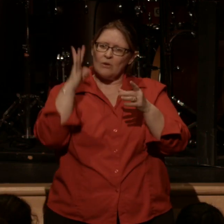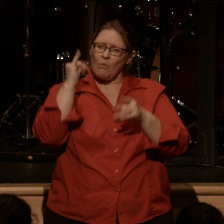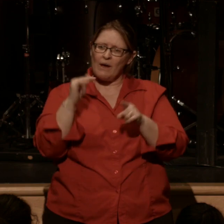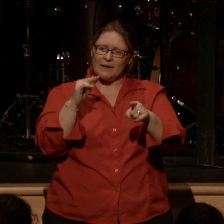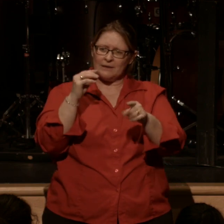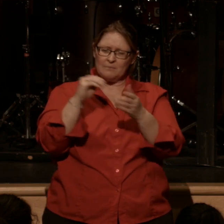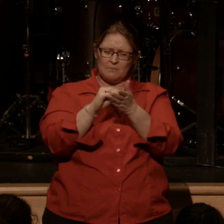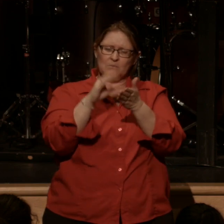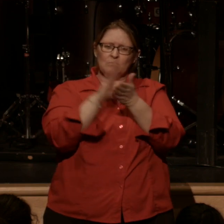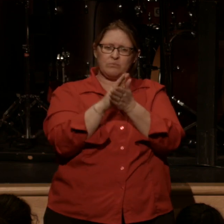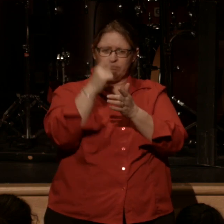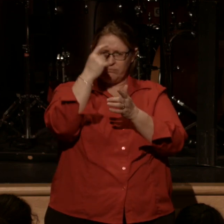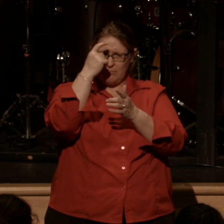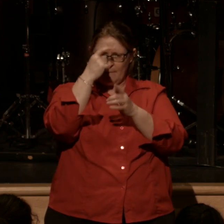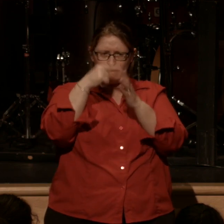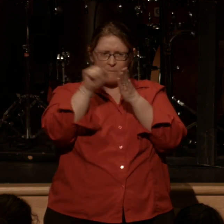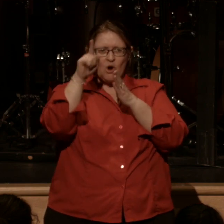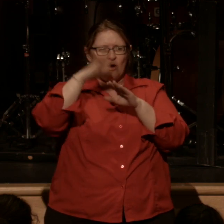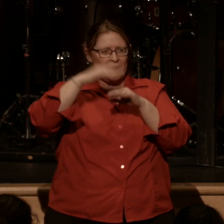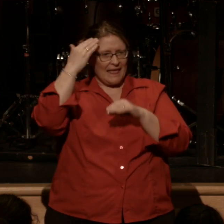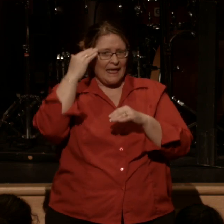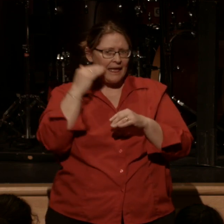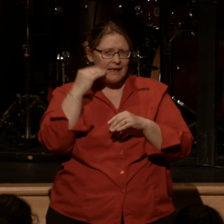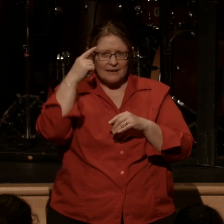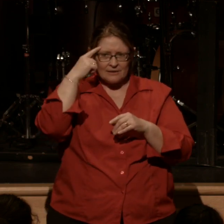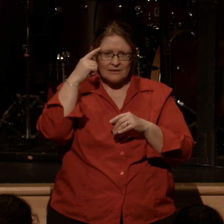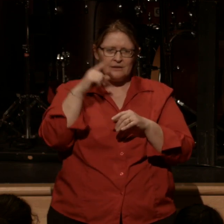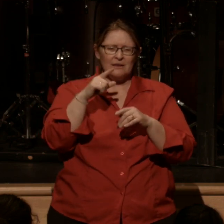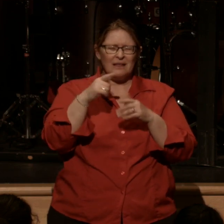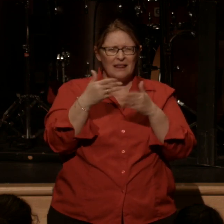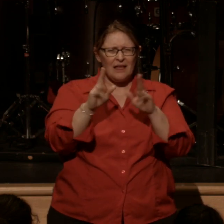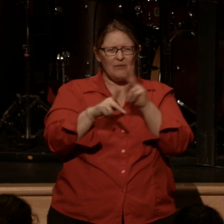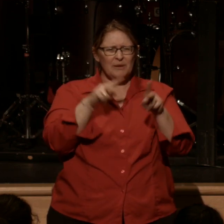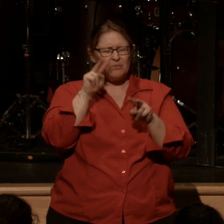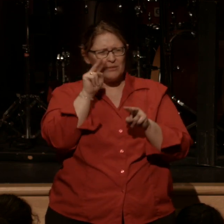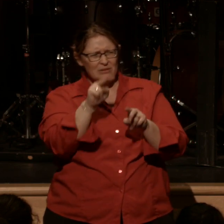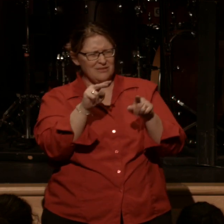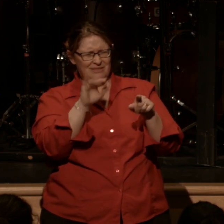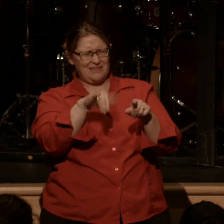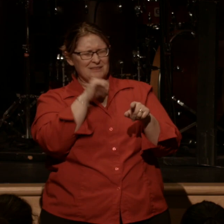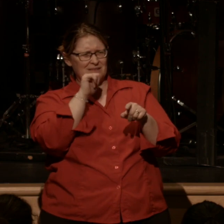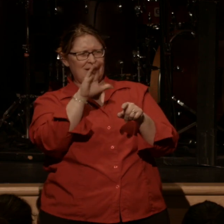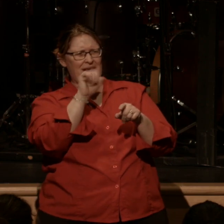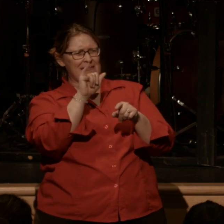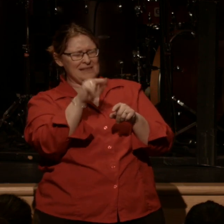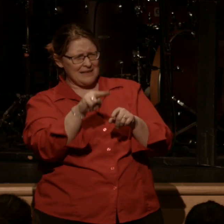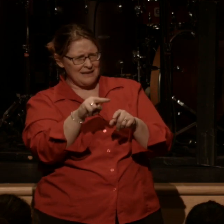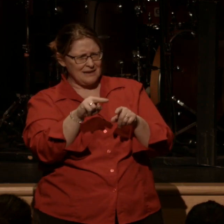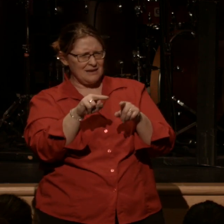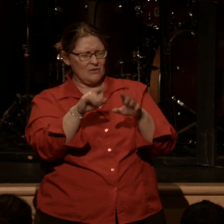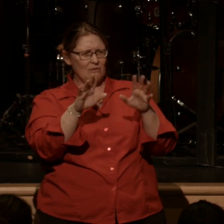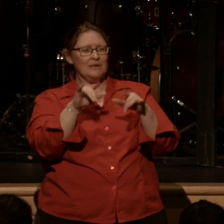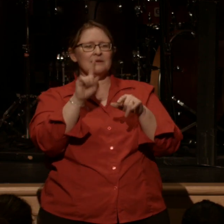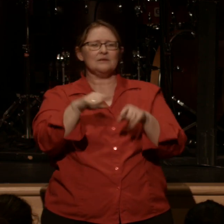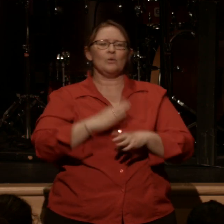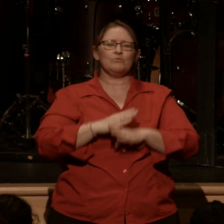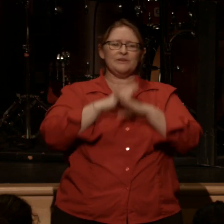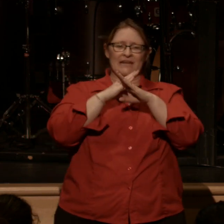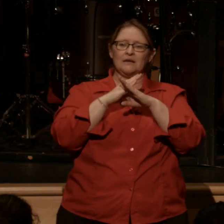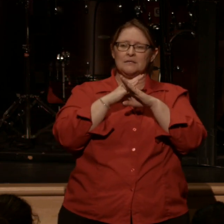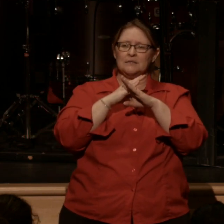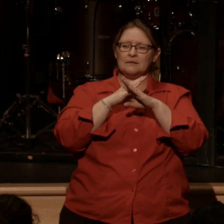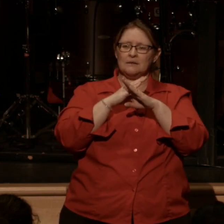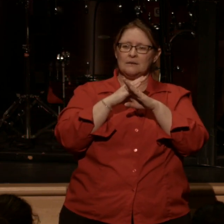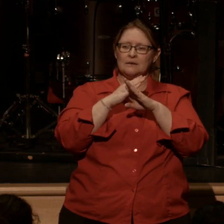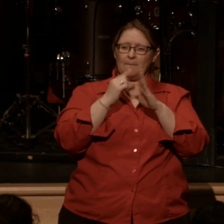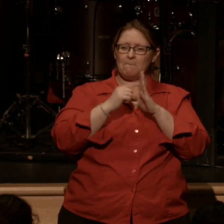mark on his head that will allow people to be confused. No, that's not Cain, or it's supposed to be a mark of protection for him over